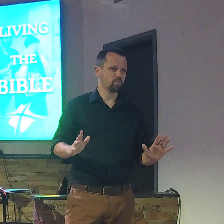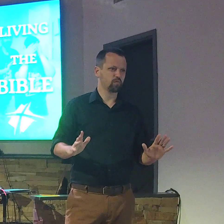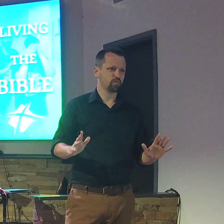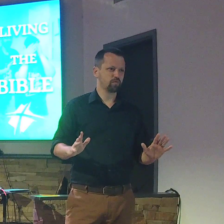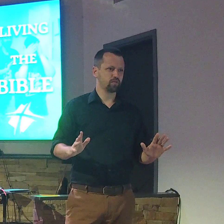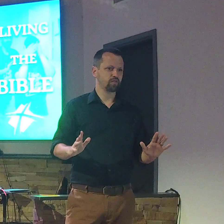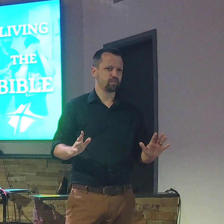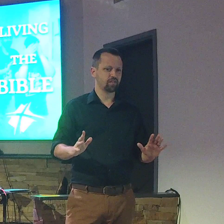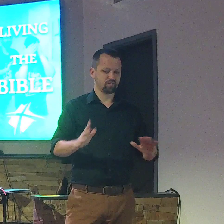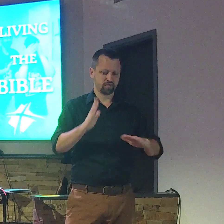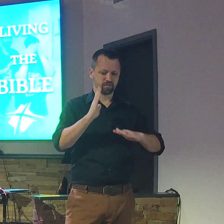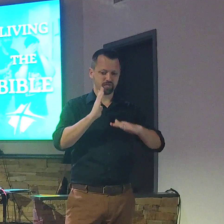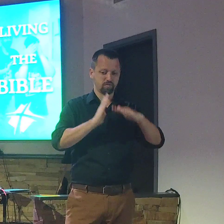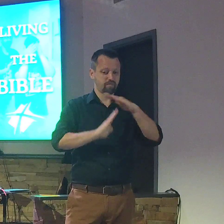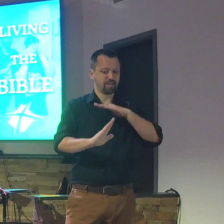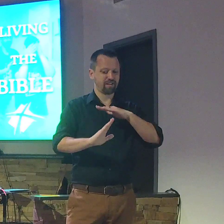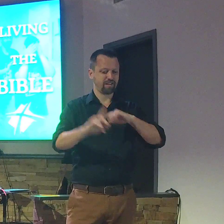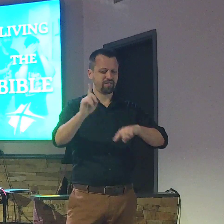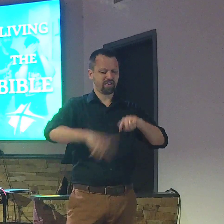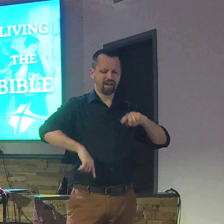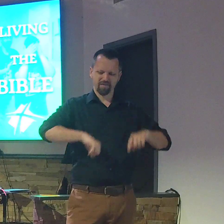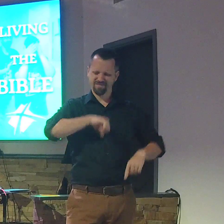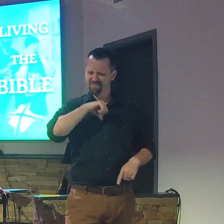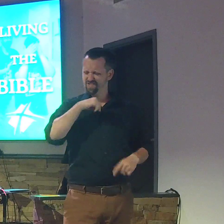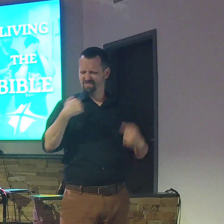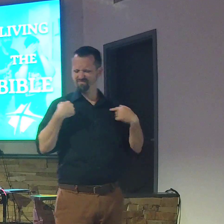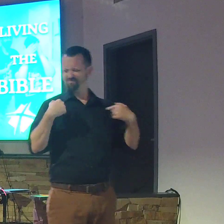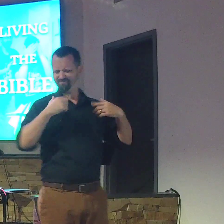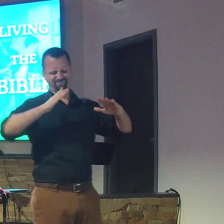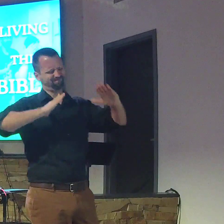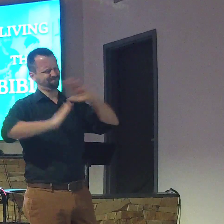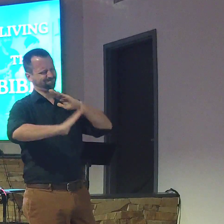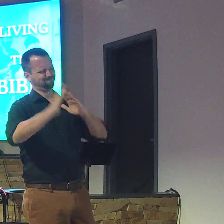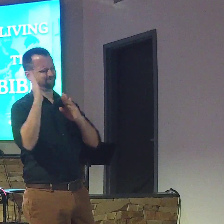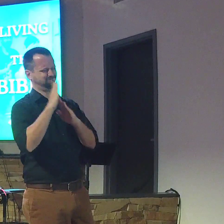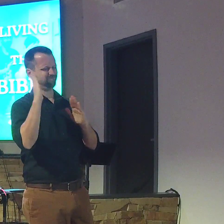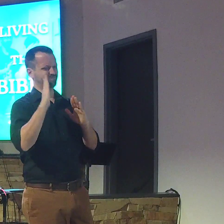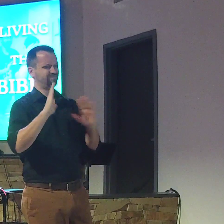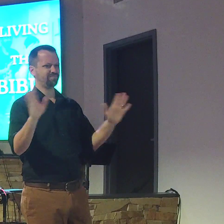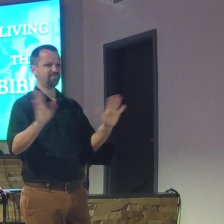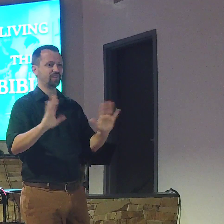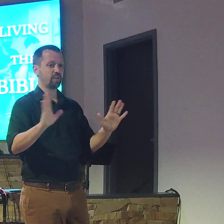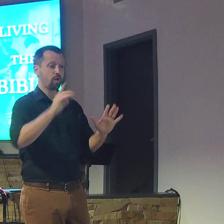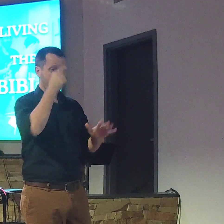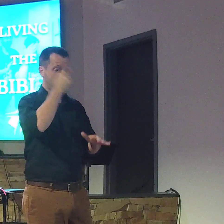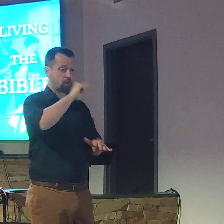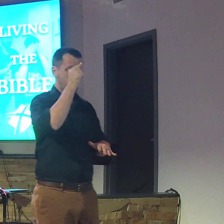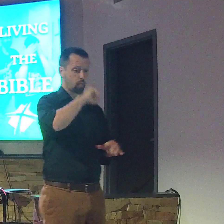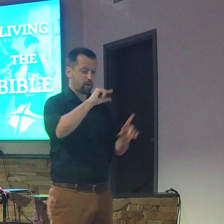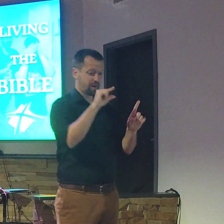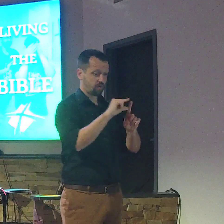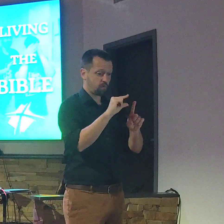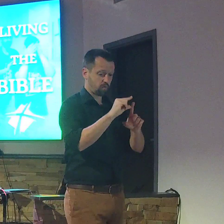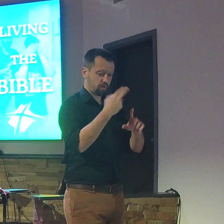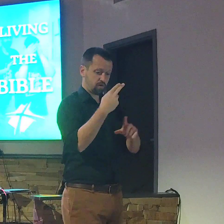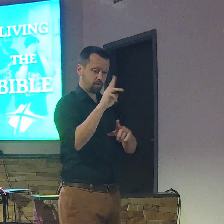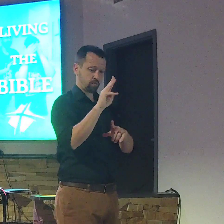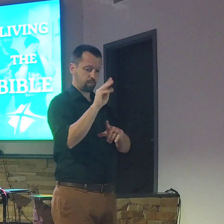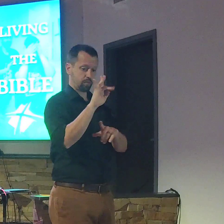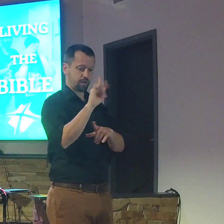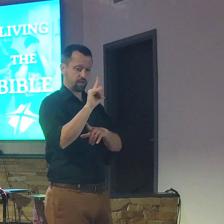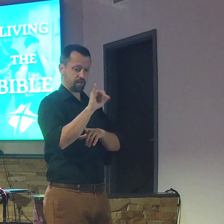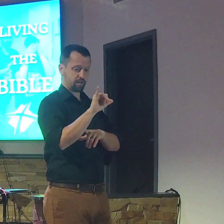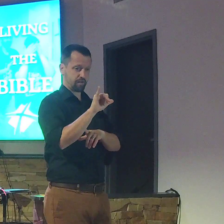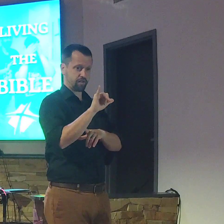really brag about having. The word originally in its Greek form was never found